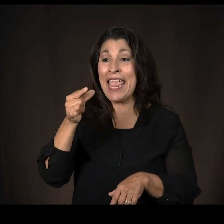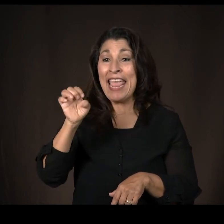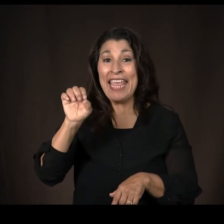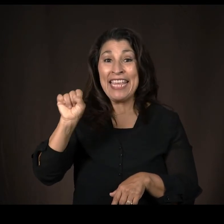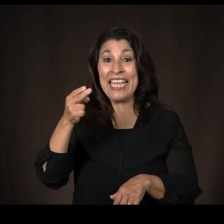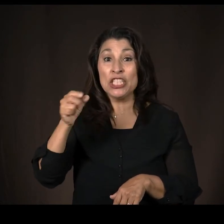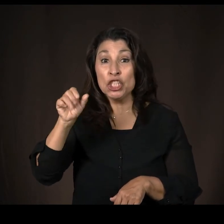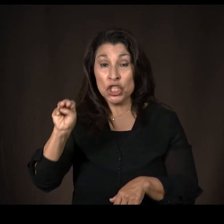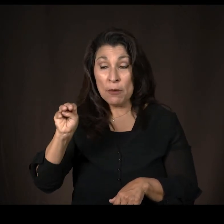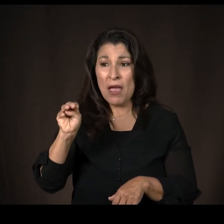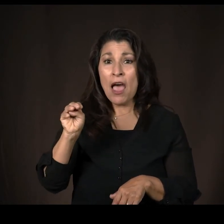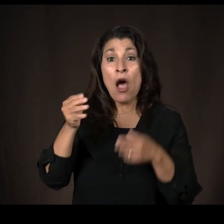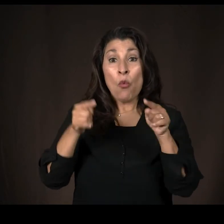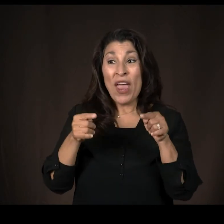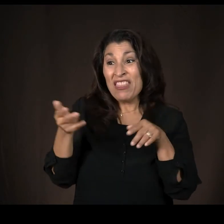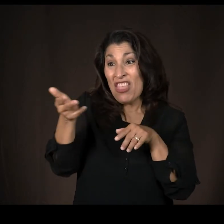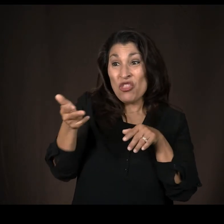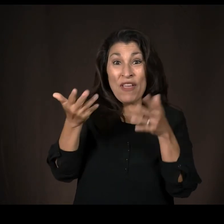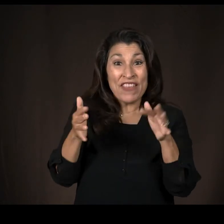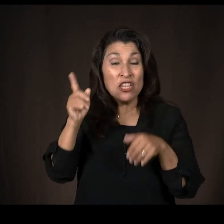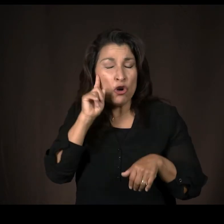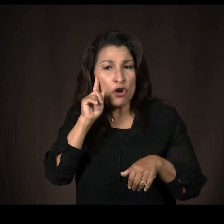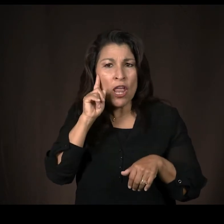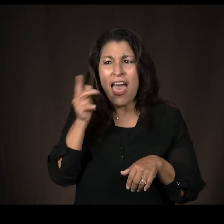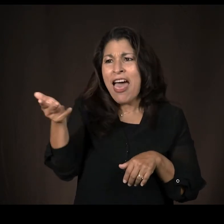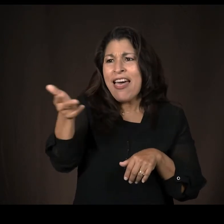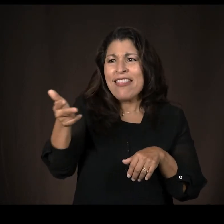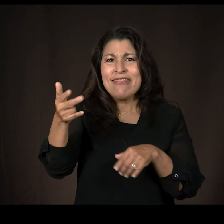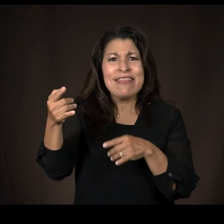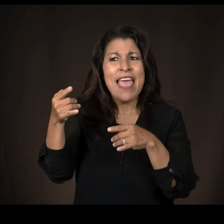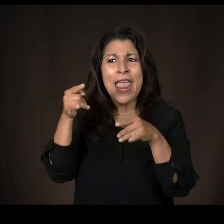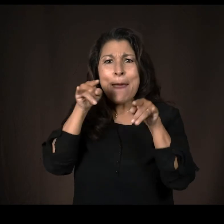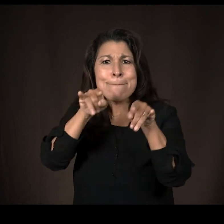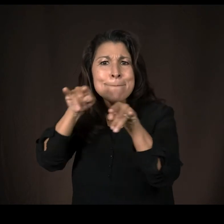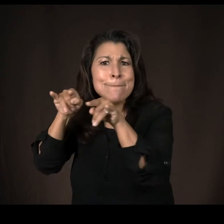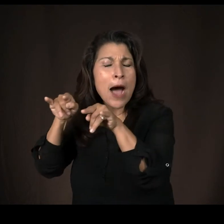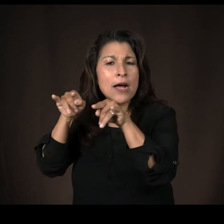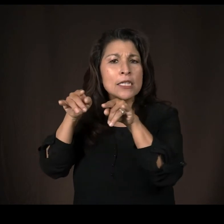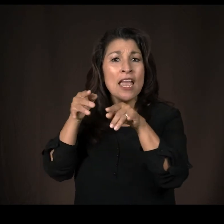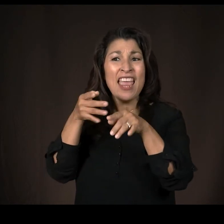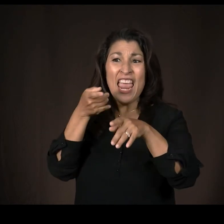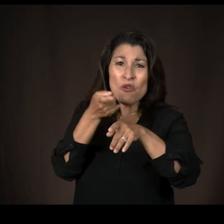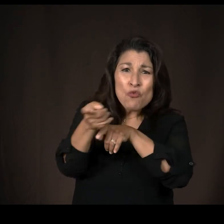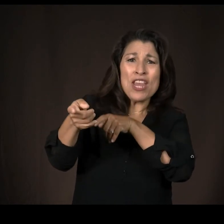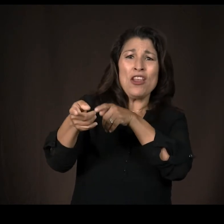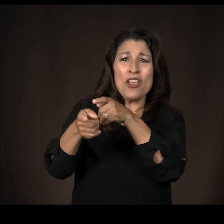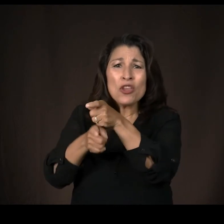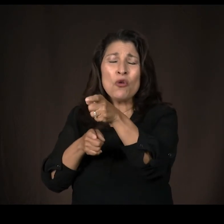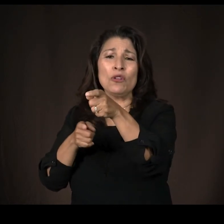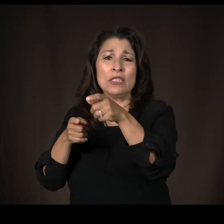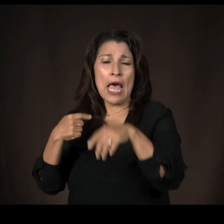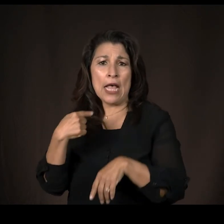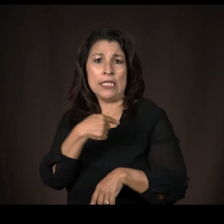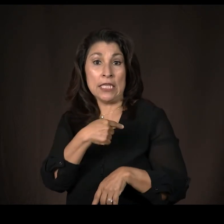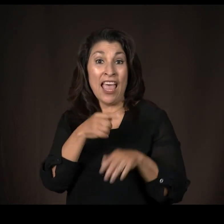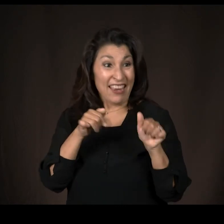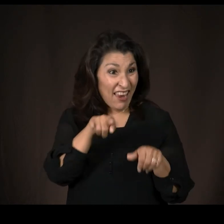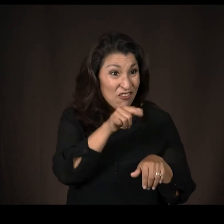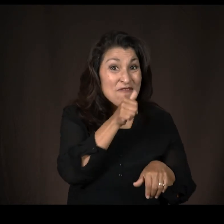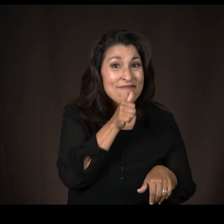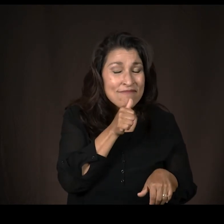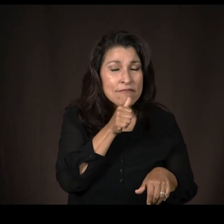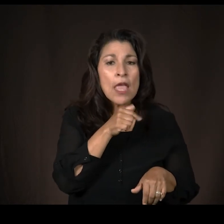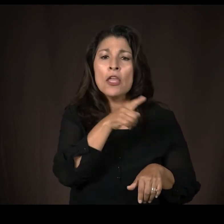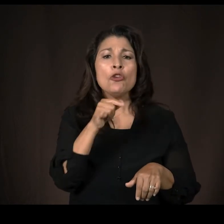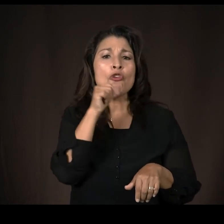heard this, they mocked and ridiculed us. Can you handle that? You don't need the approval of